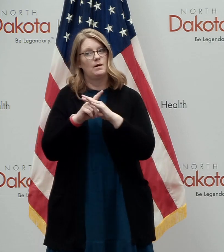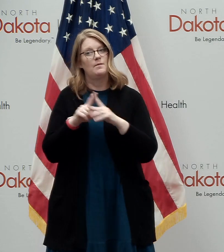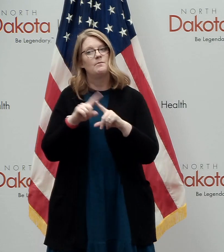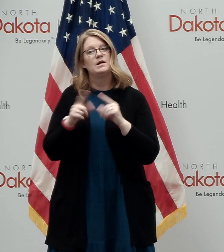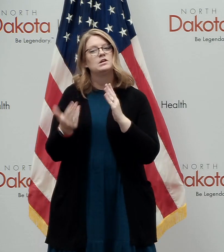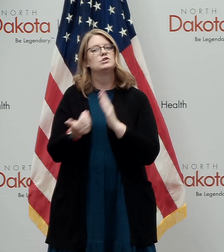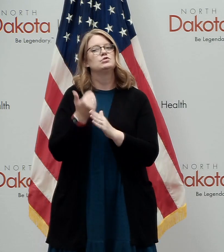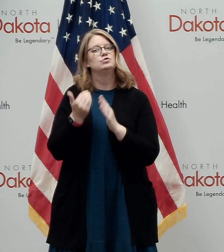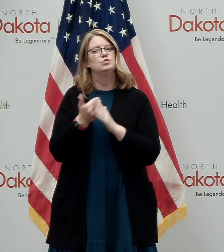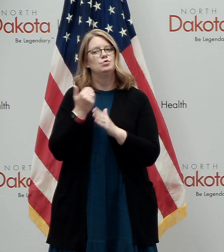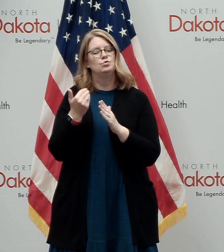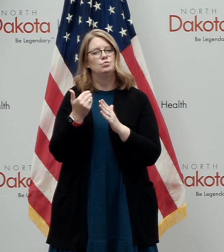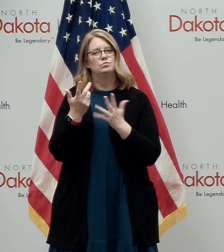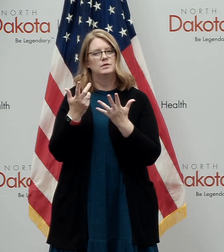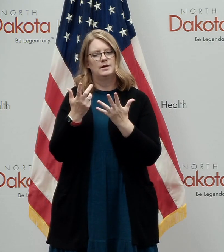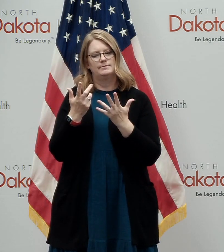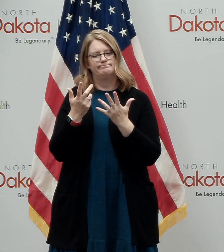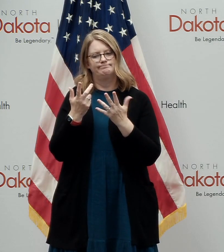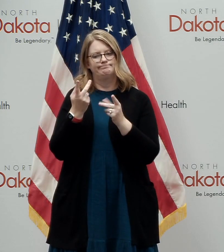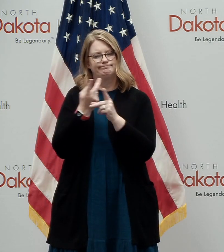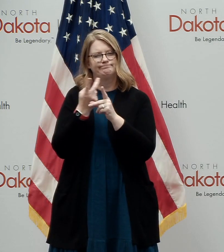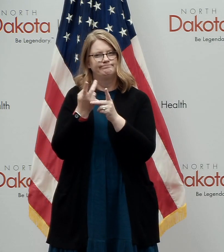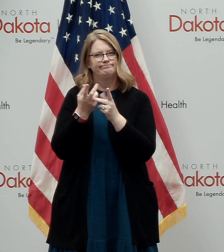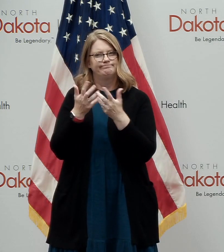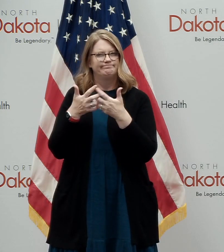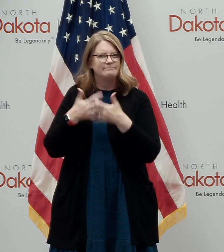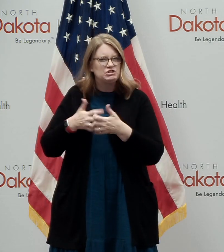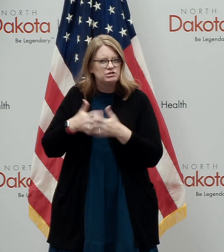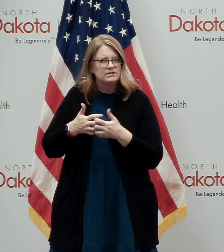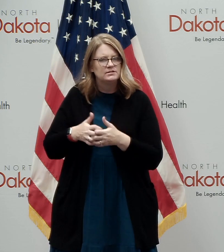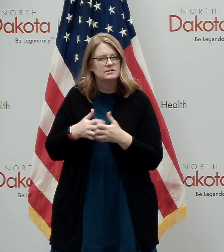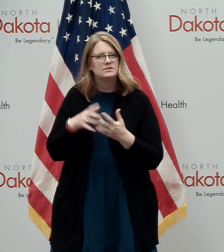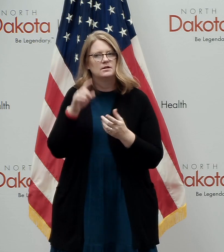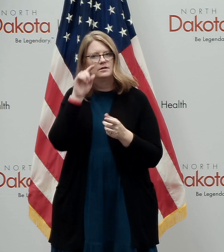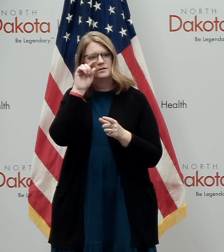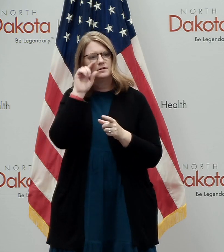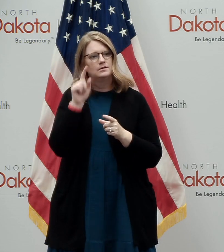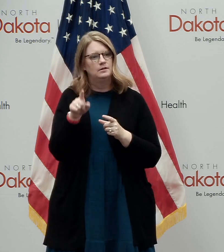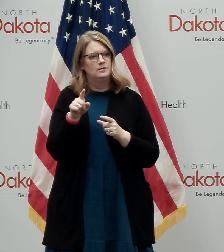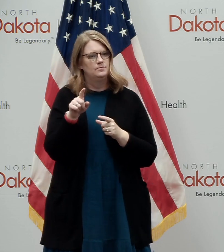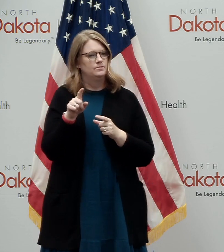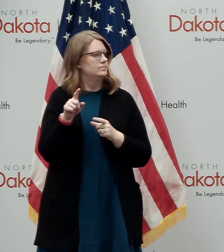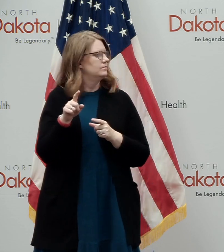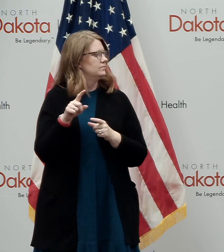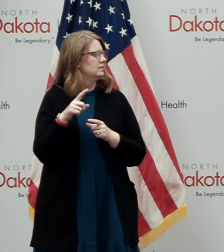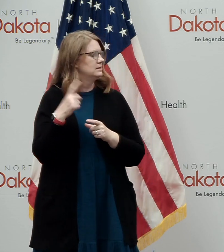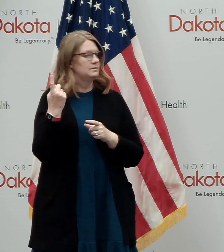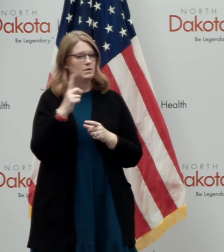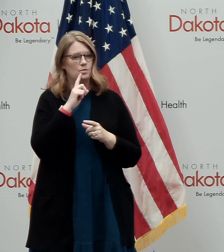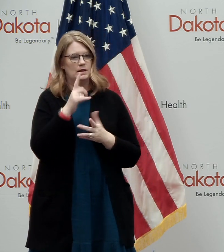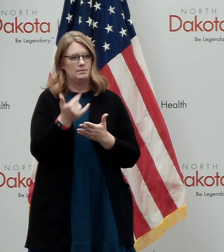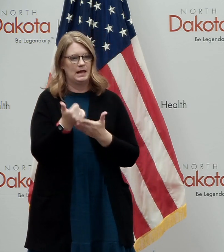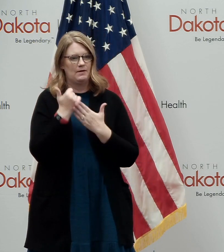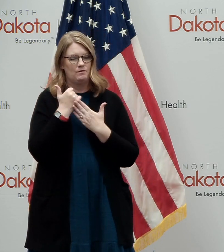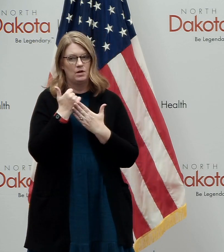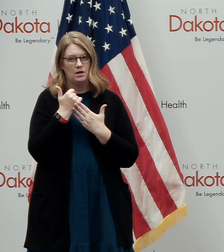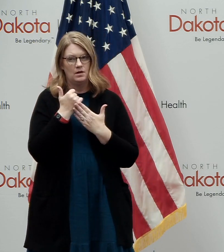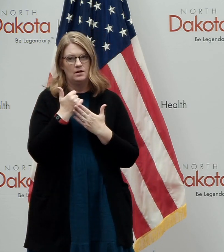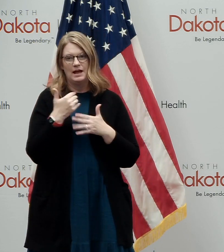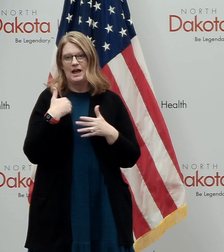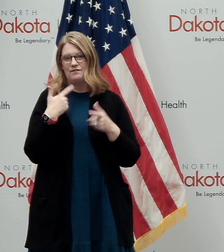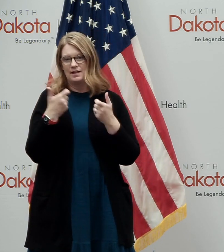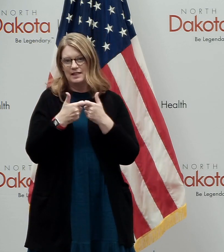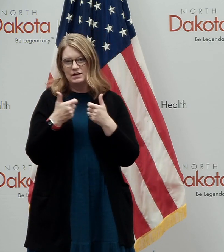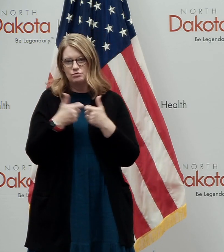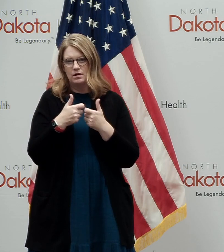our new tabulators, and the one feature that will really be helpful is that we'll have electronic